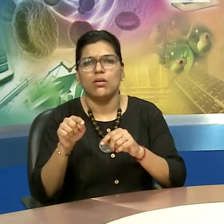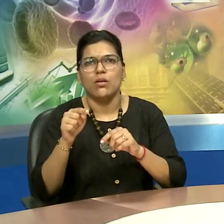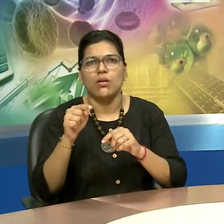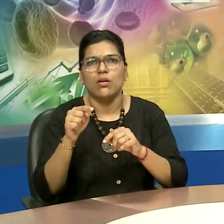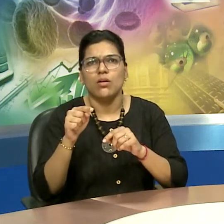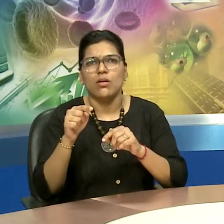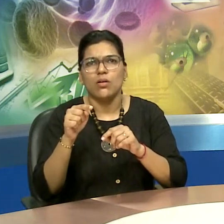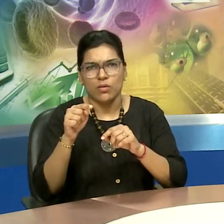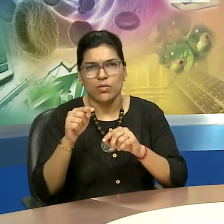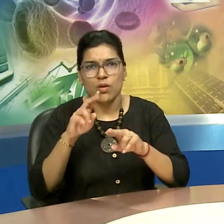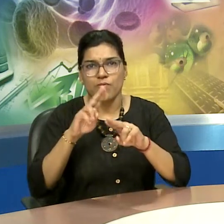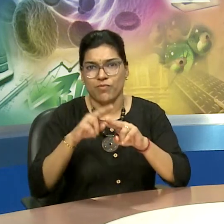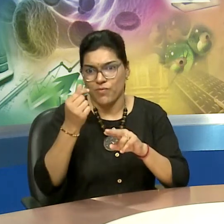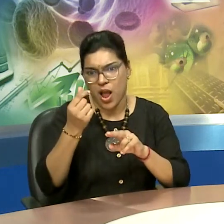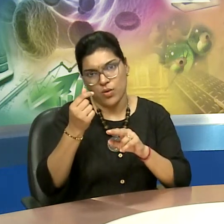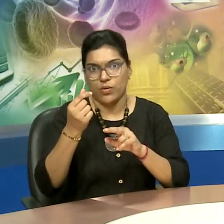the center exercises